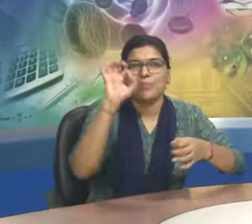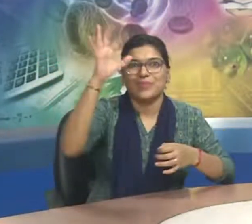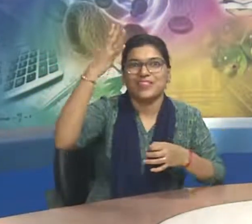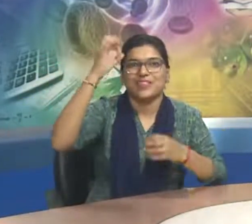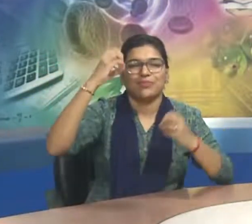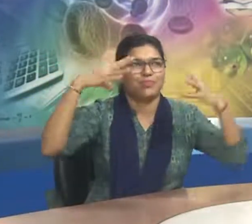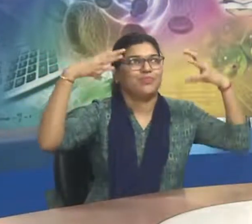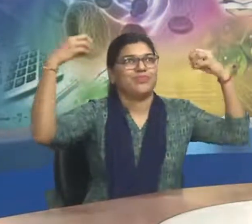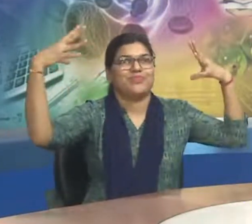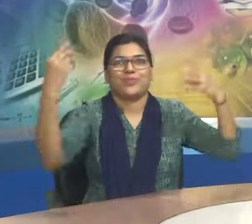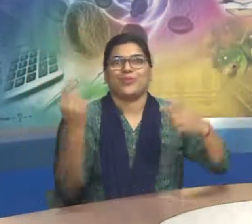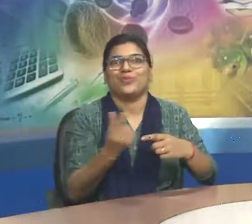we get